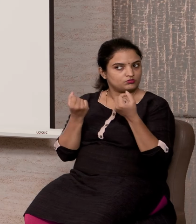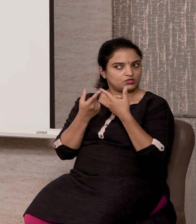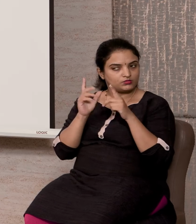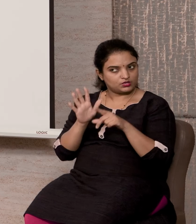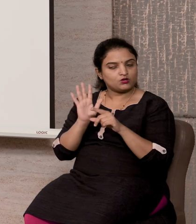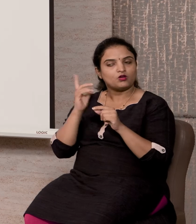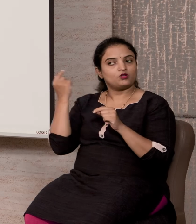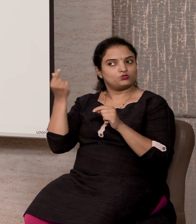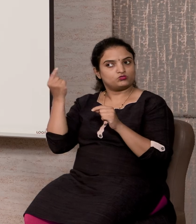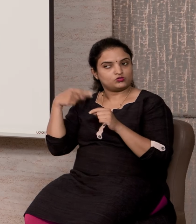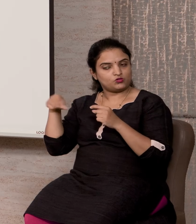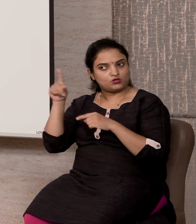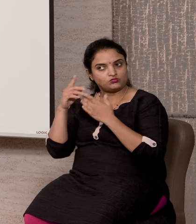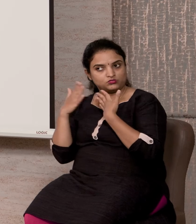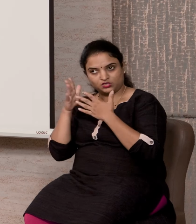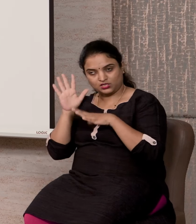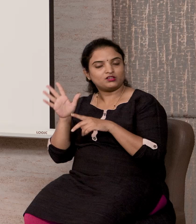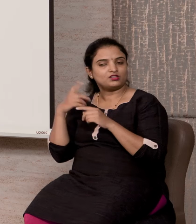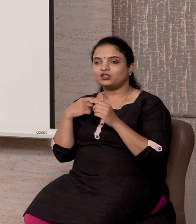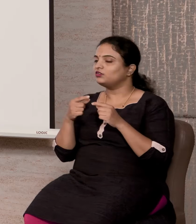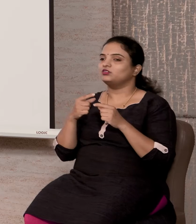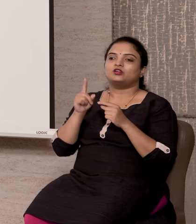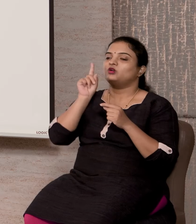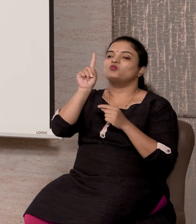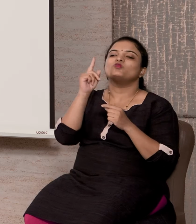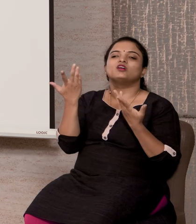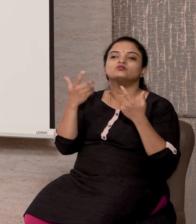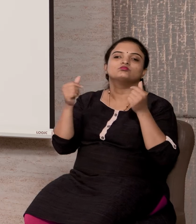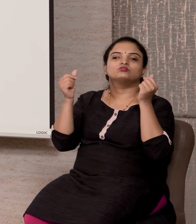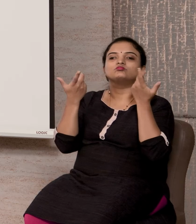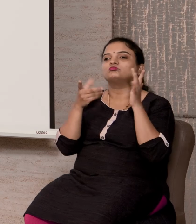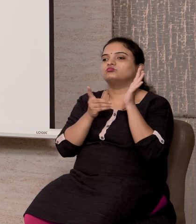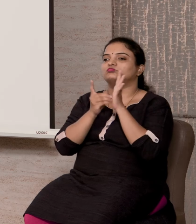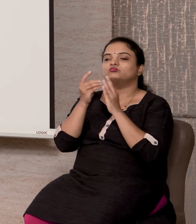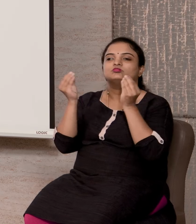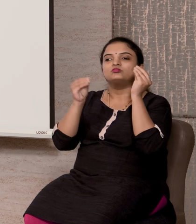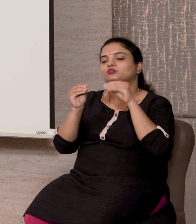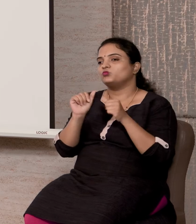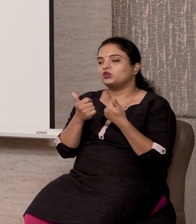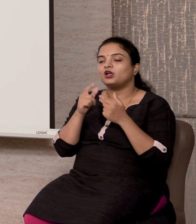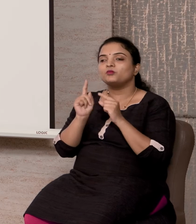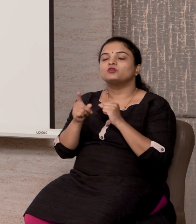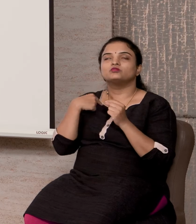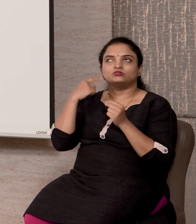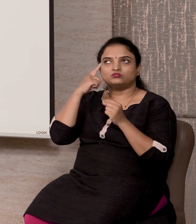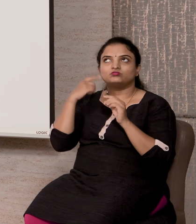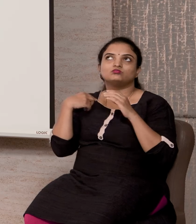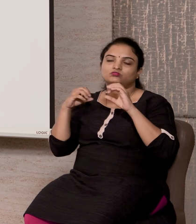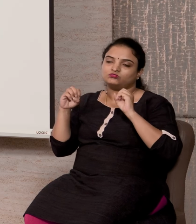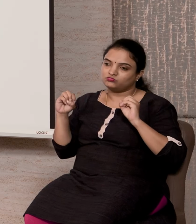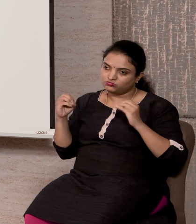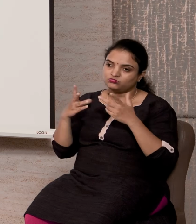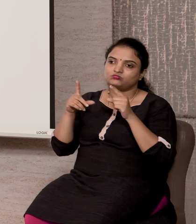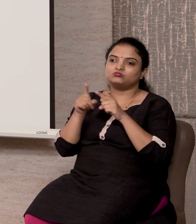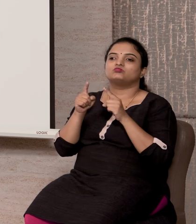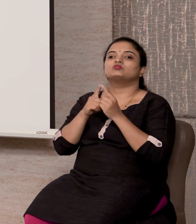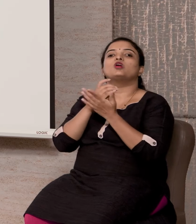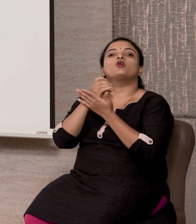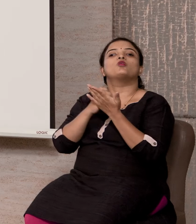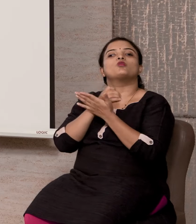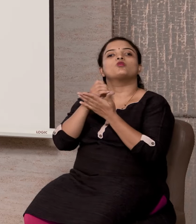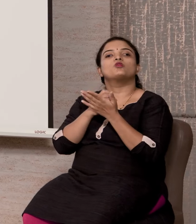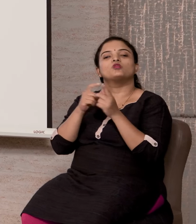app development. Maybe in other courses also, let's instill about accessibility, right? So we started doing that by there are courses which